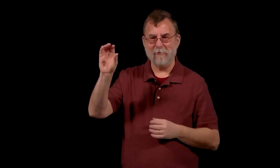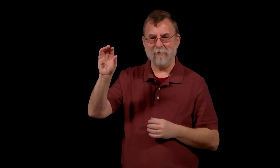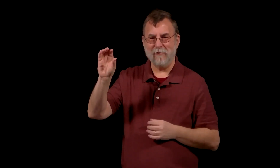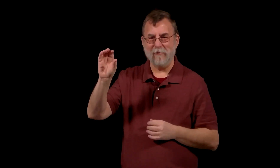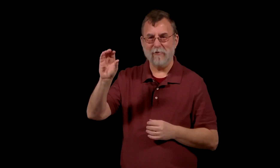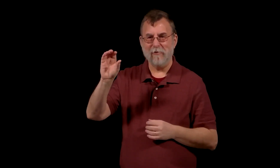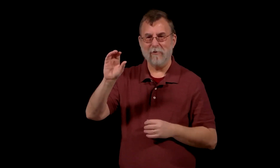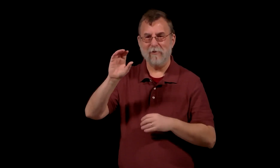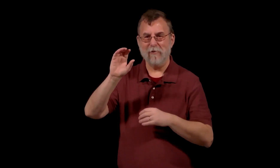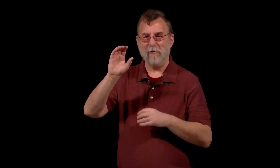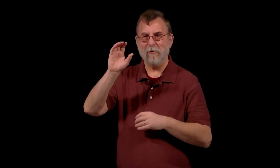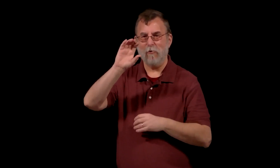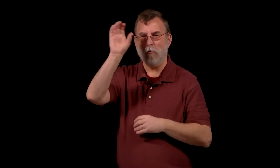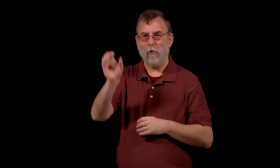Blood on the cross.